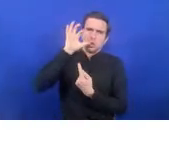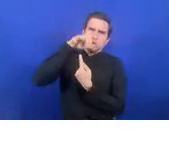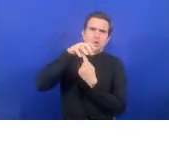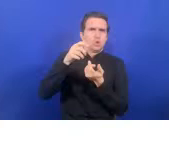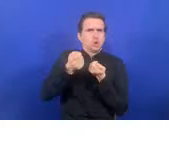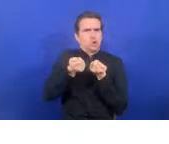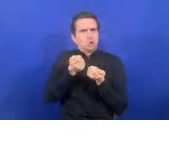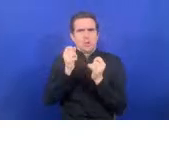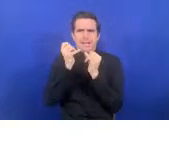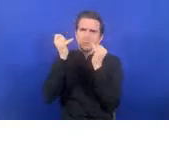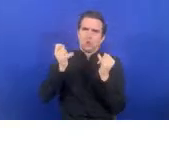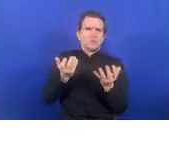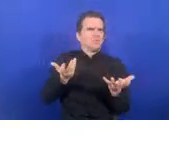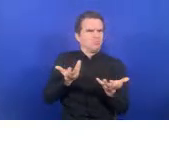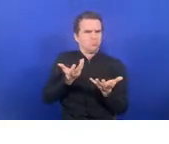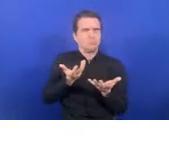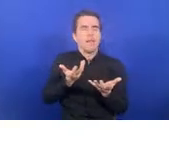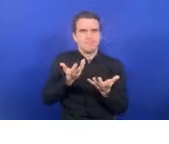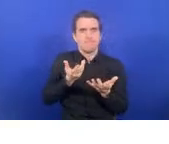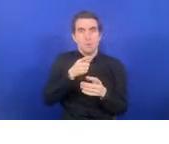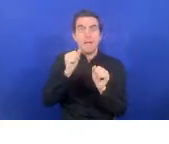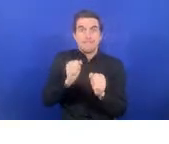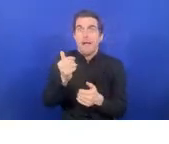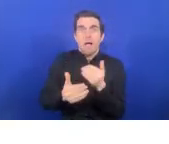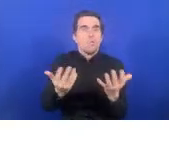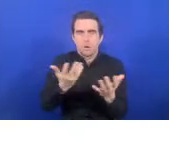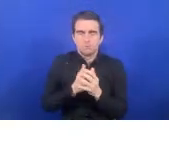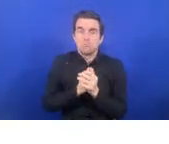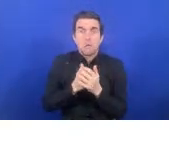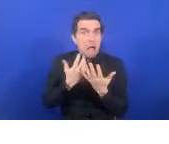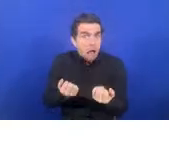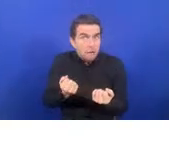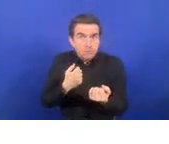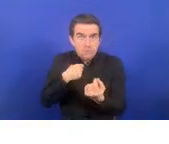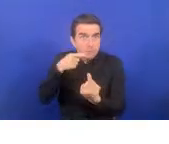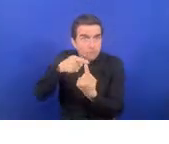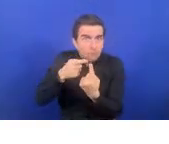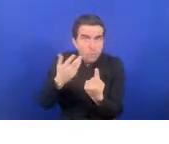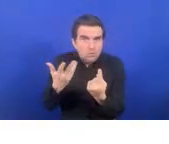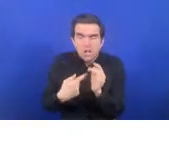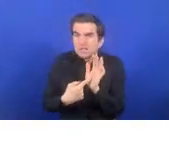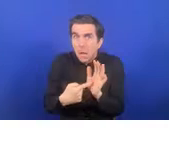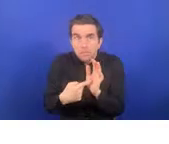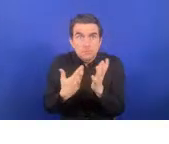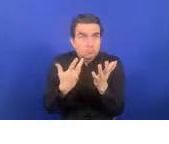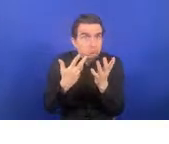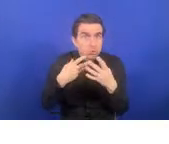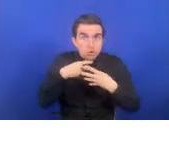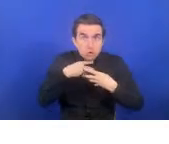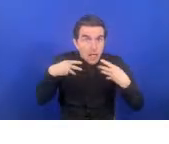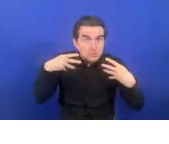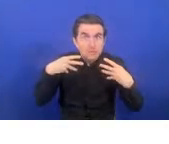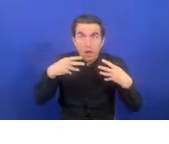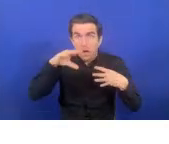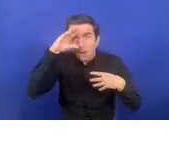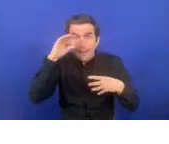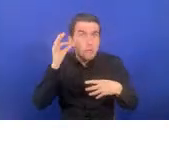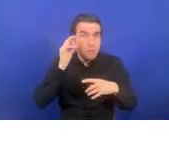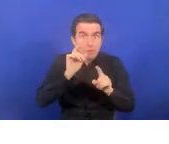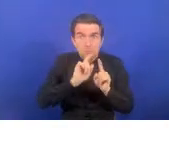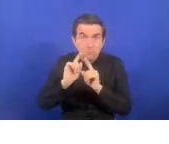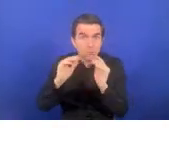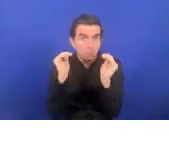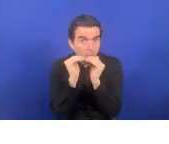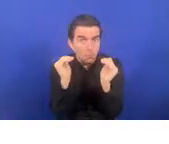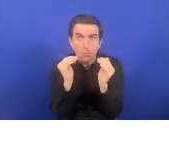there a possibility to allocate some financial resources or human resources to support gender mainstreaming efforts? And